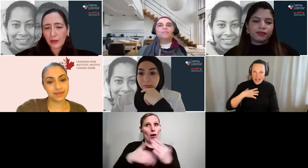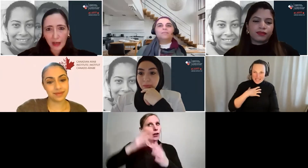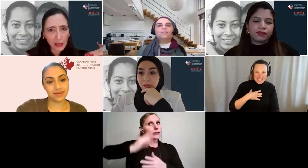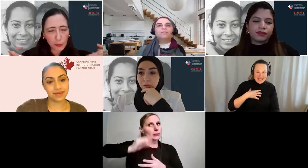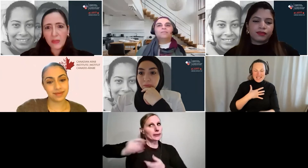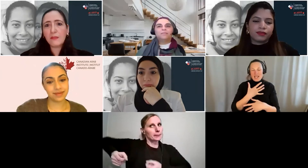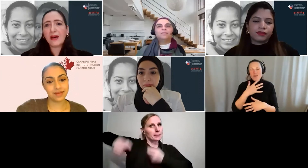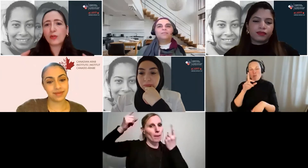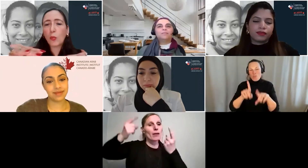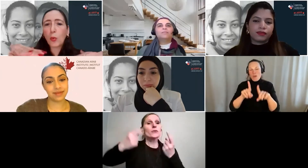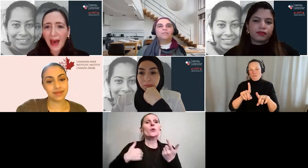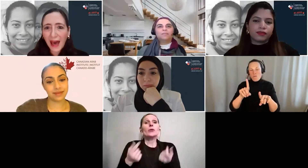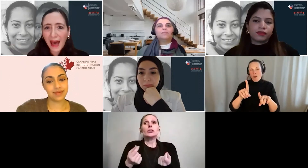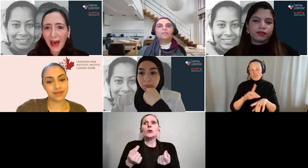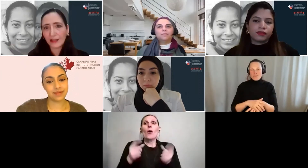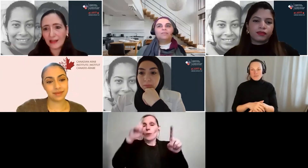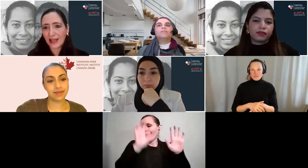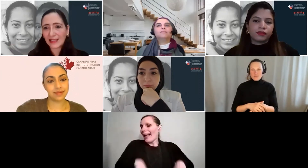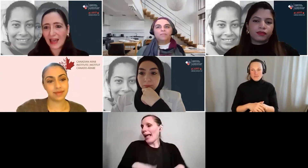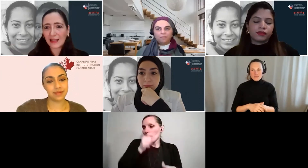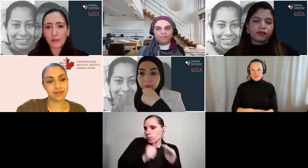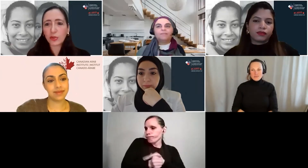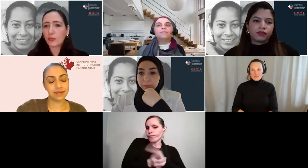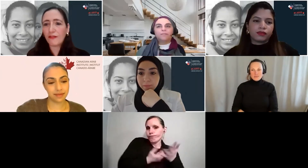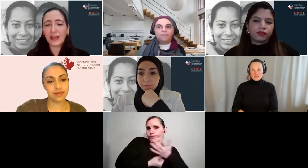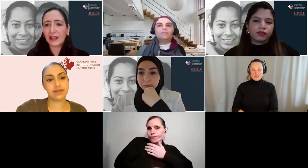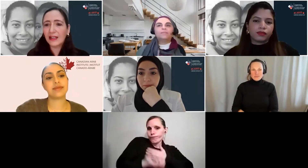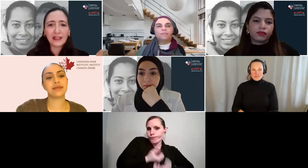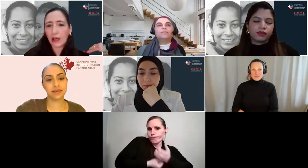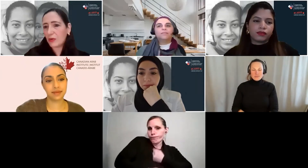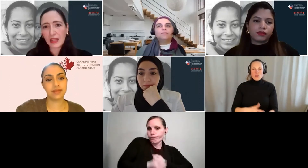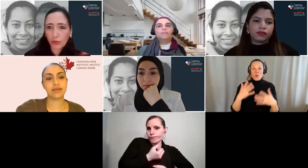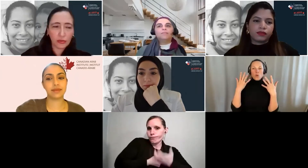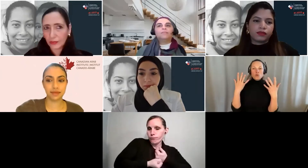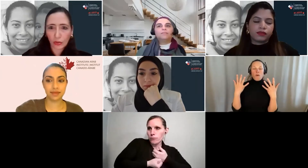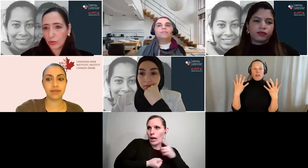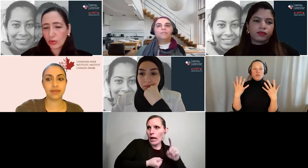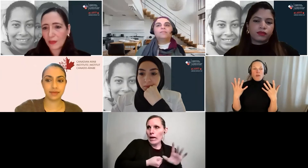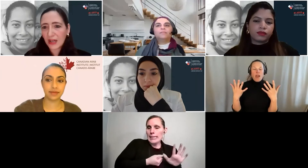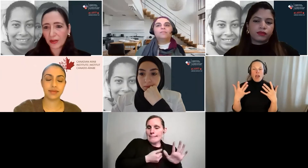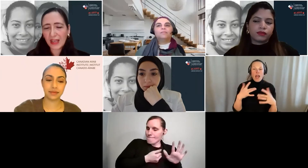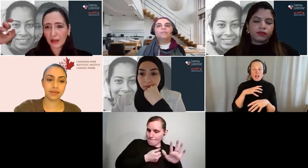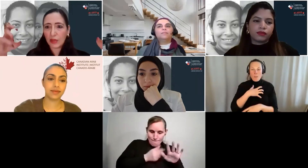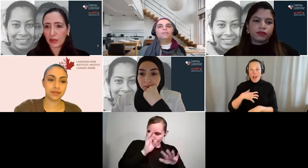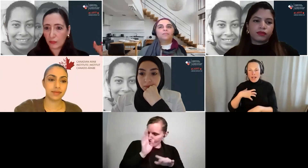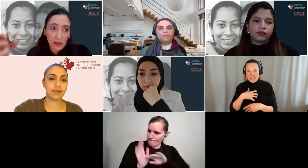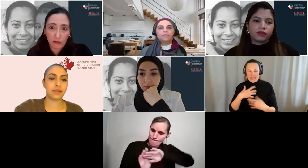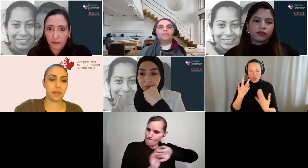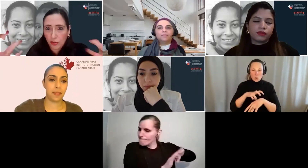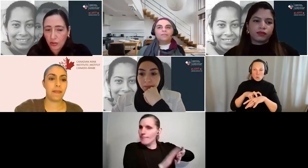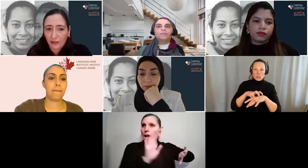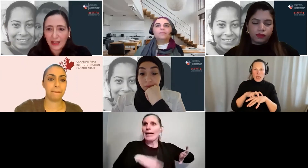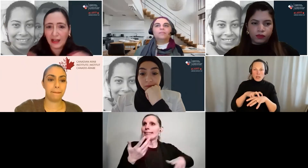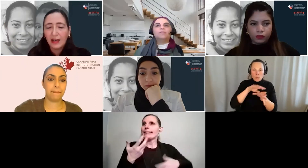is, again, we minimize, we hide that anxiety because we feel that we need to, to do so many other things, and we